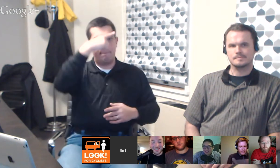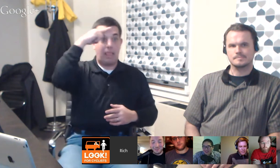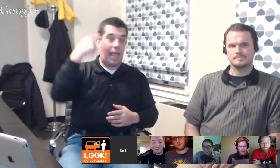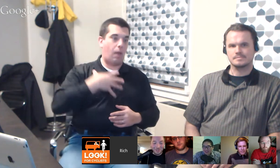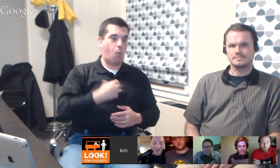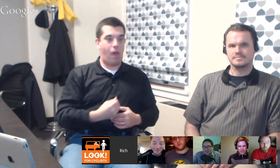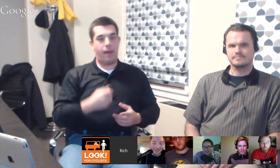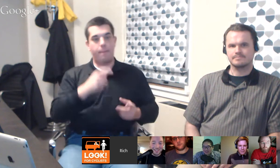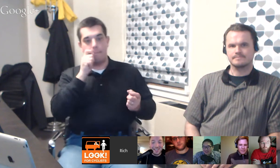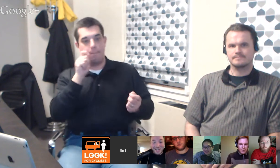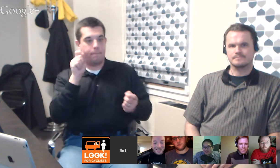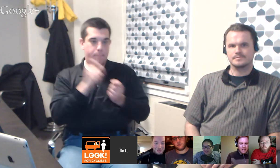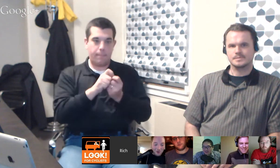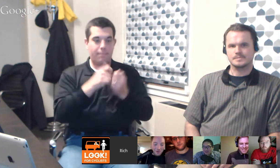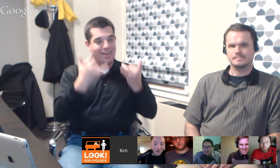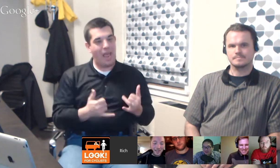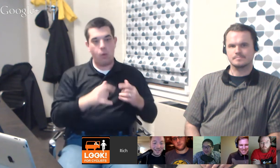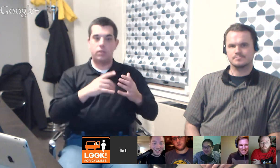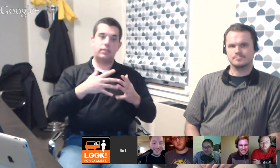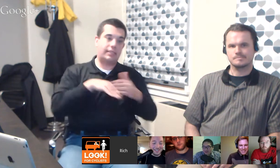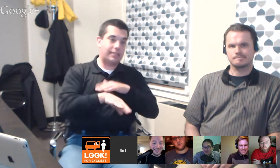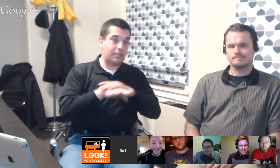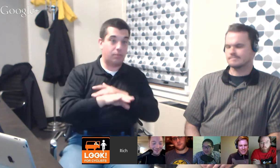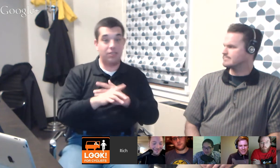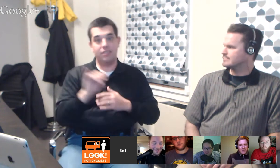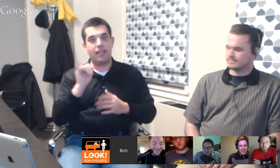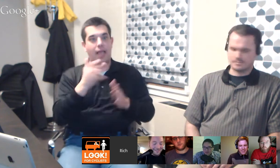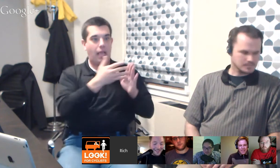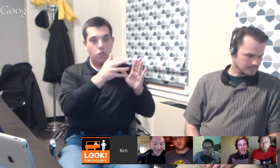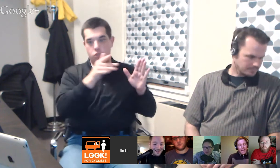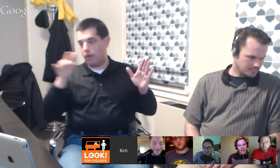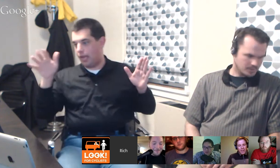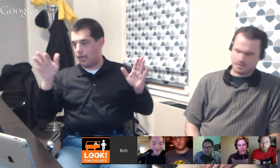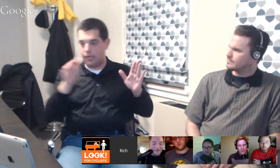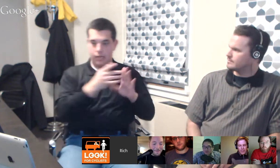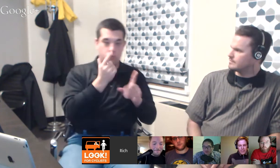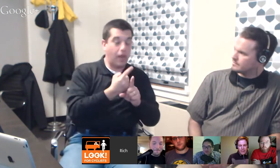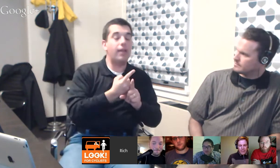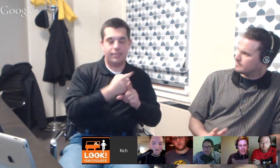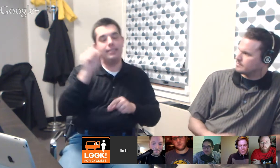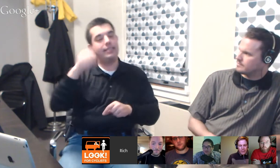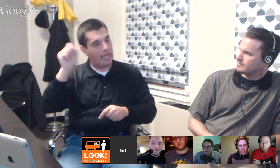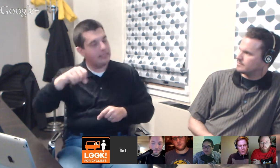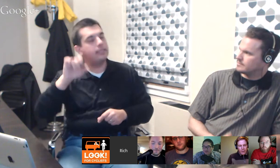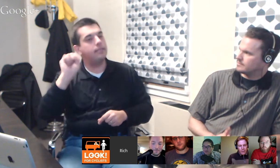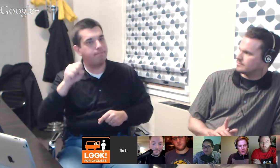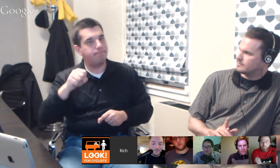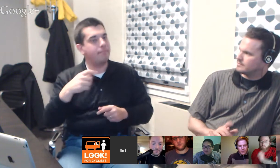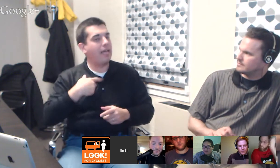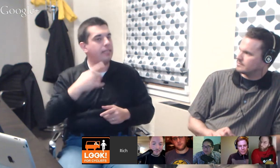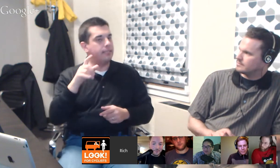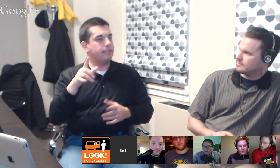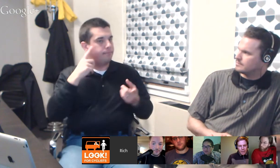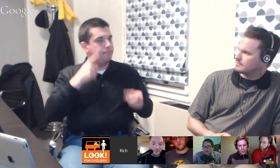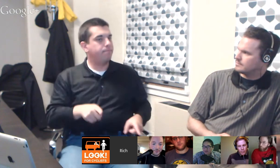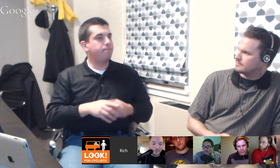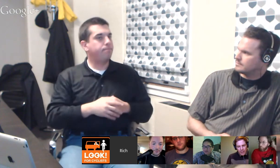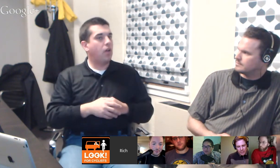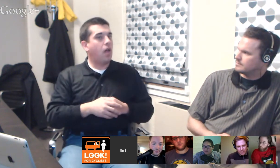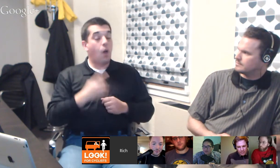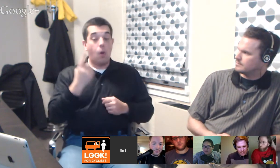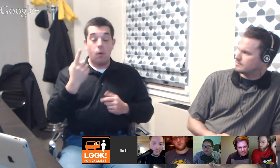it's accessible, checkbox, it's more of a gradient, it sounds like. Yeah, no, it is. And I think that there are,